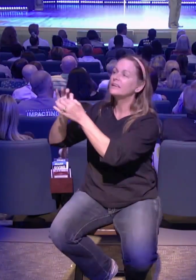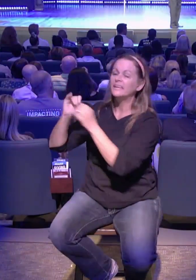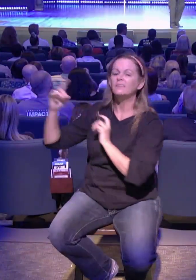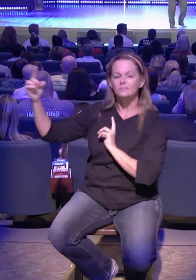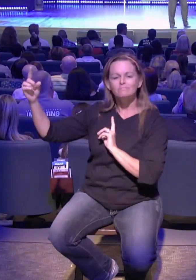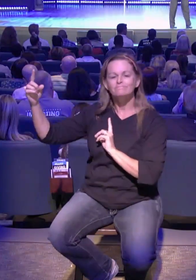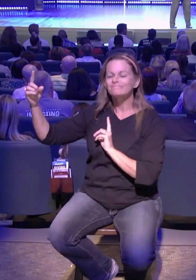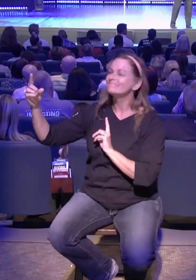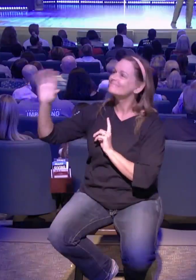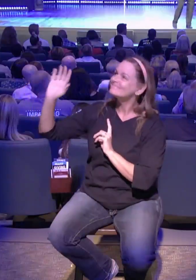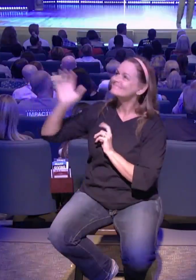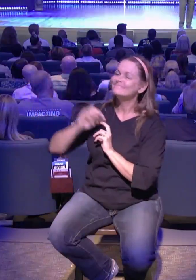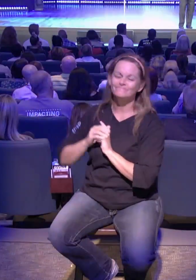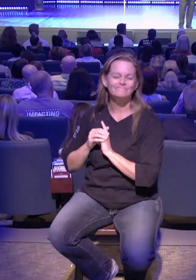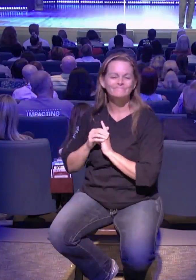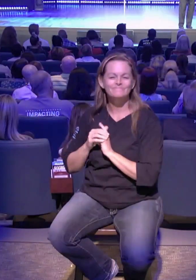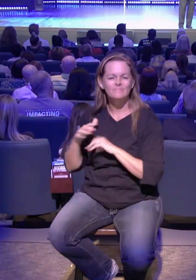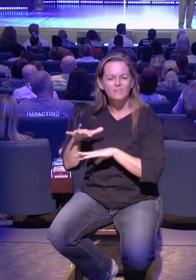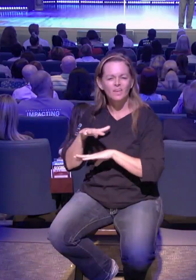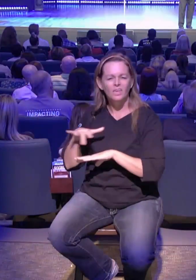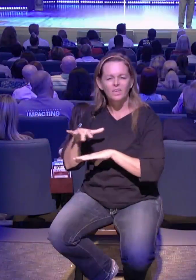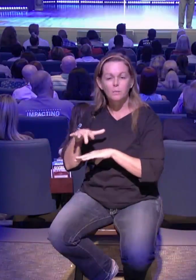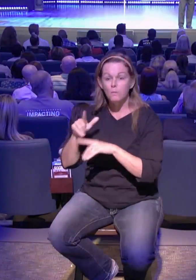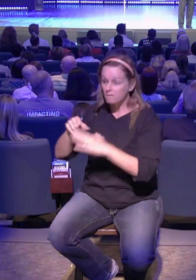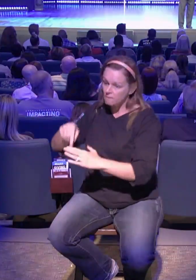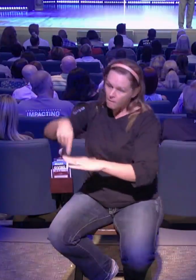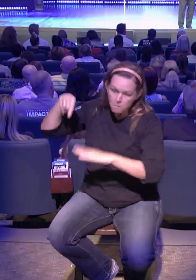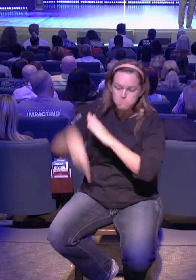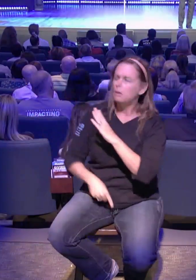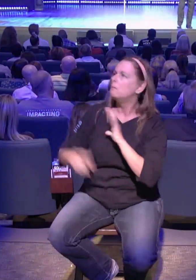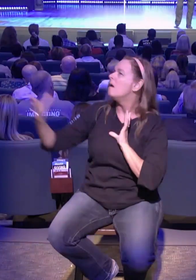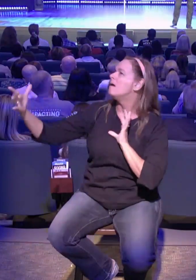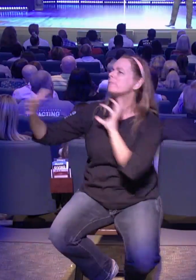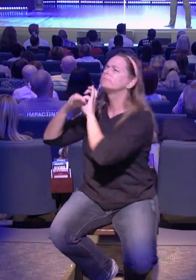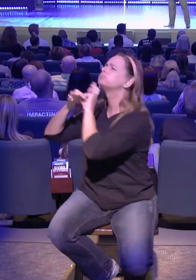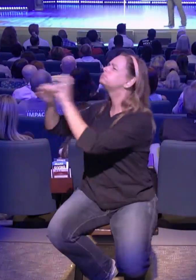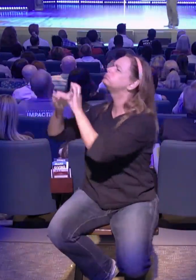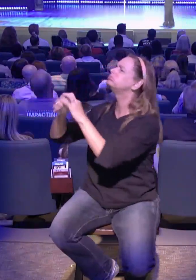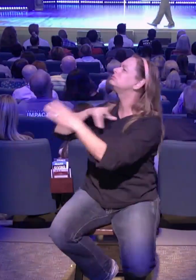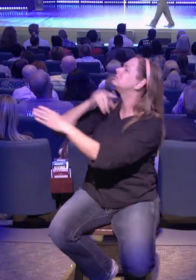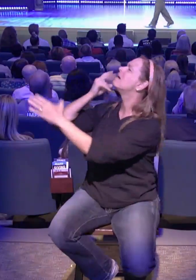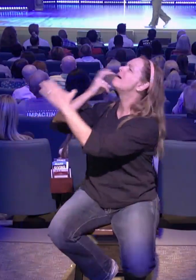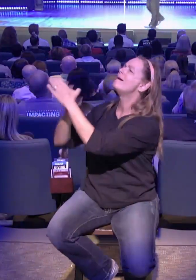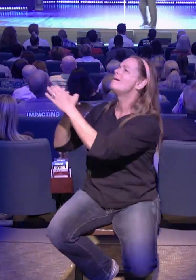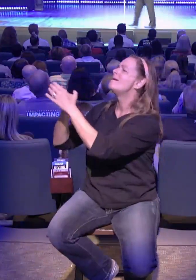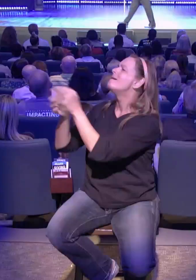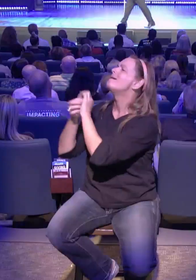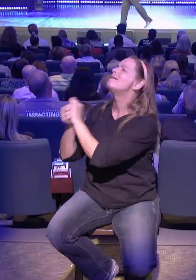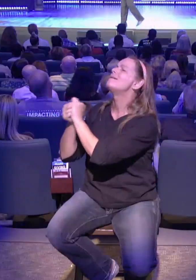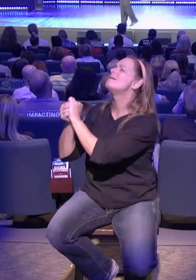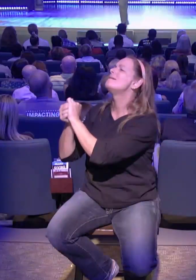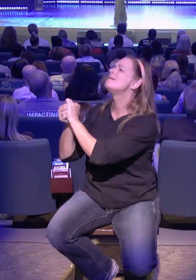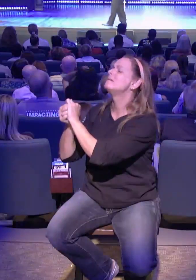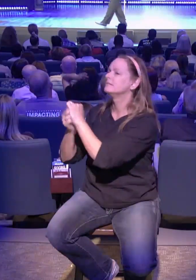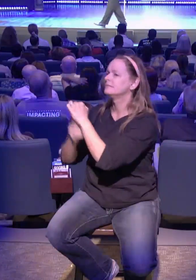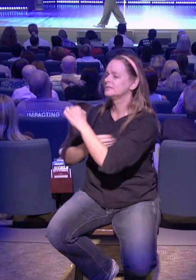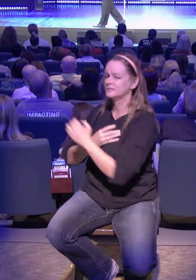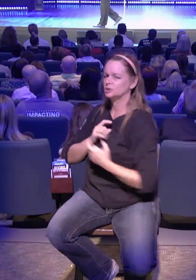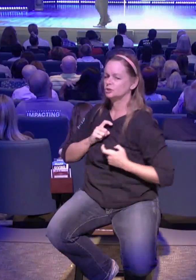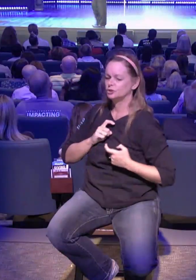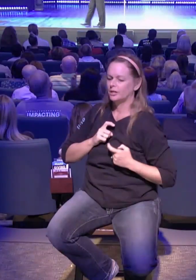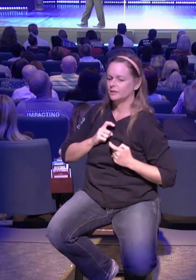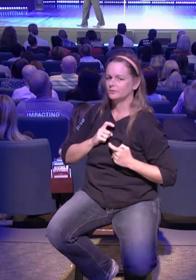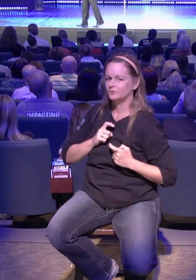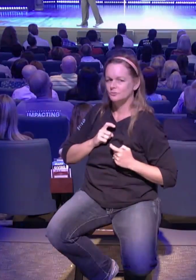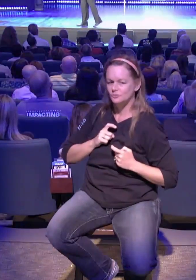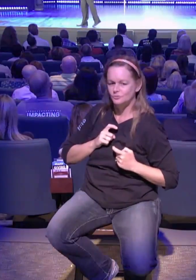And the more time we spend with him, the more his love changes us. And the more his love changes us, the more of his love flows out